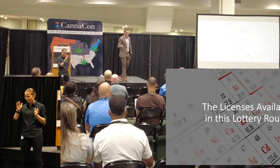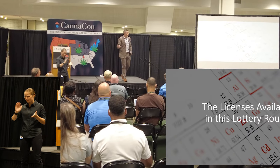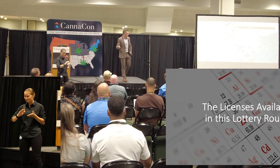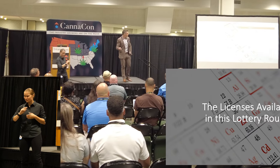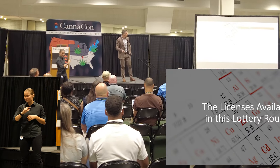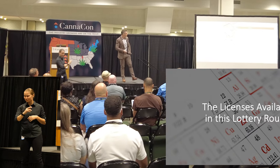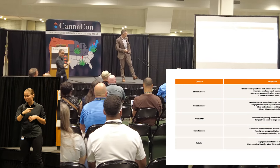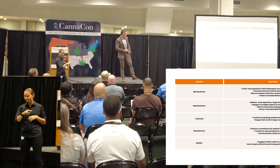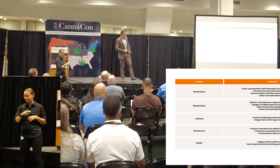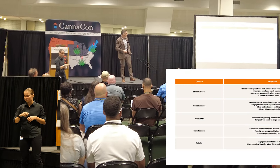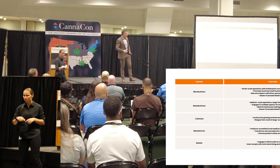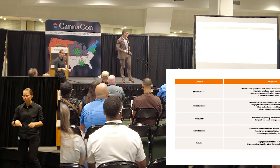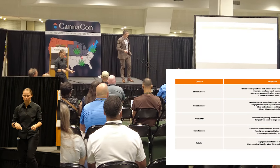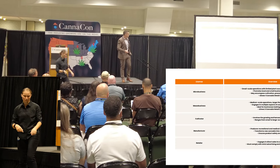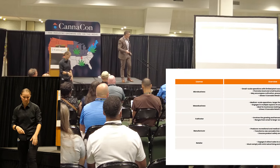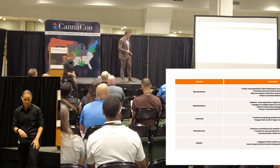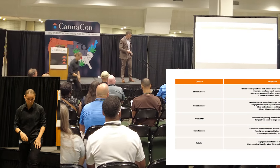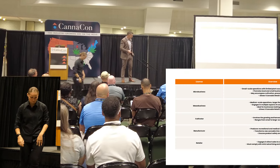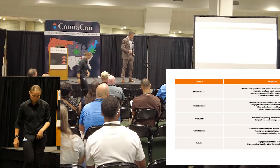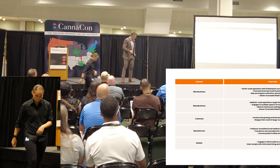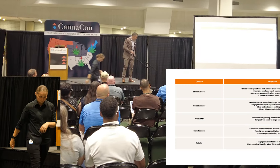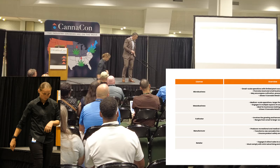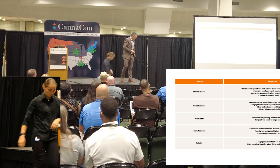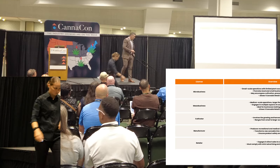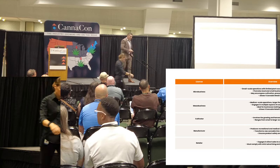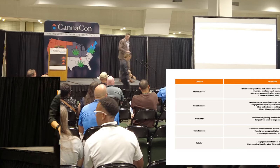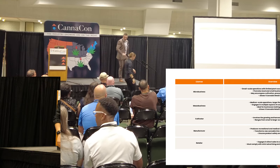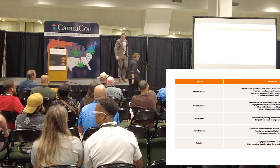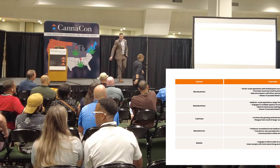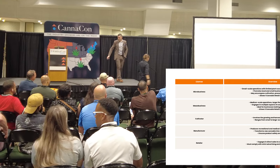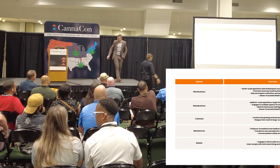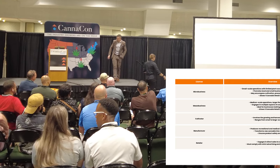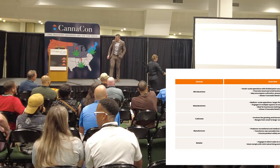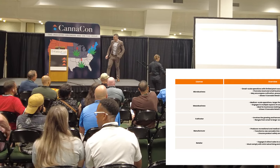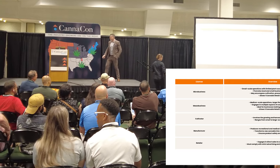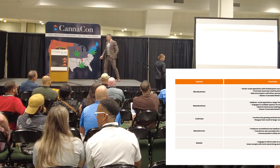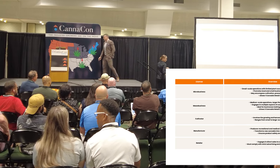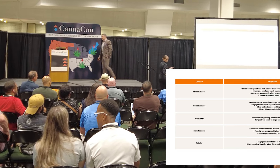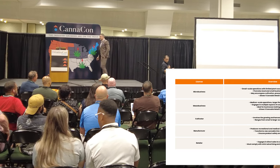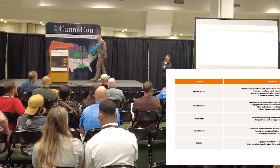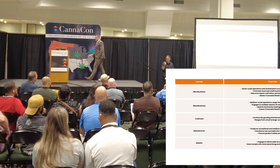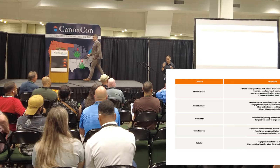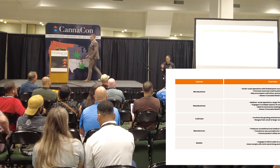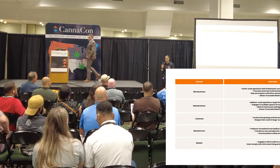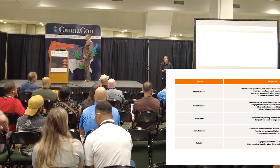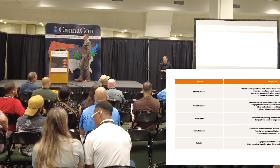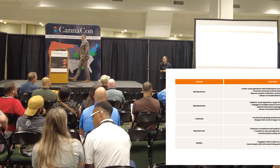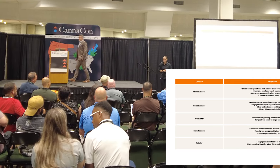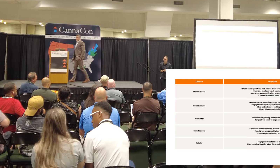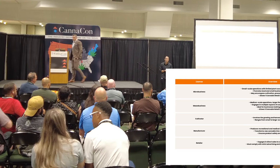round, but we'll coast through it very, very quickly. The micro business license.